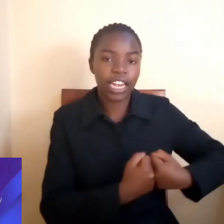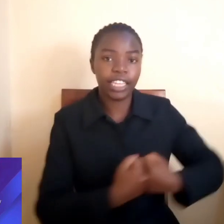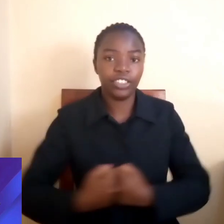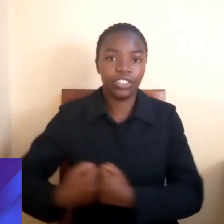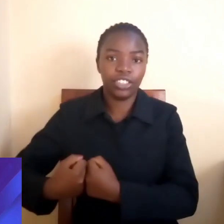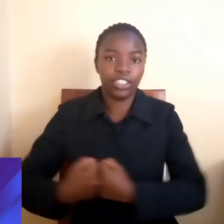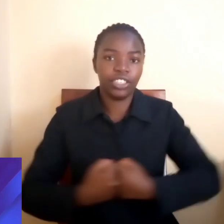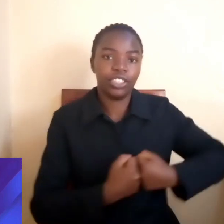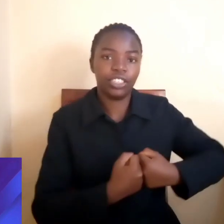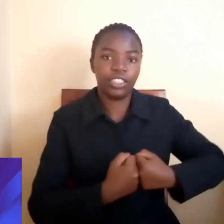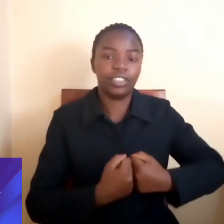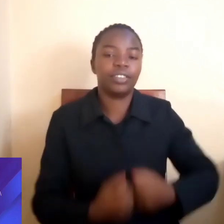challenge,